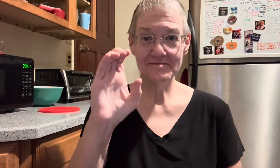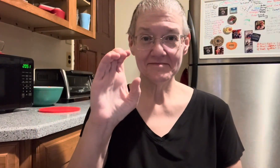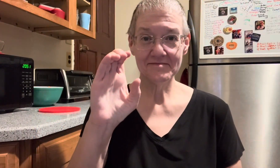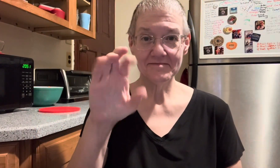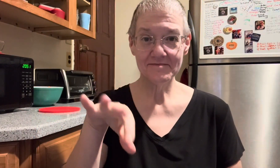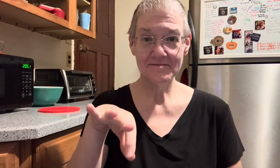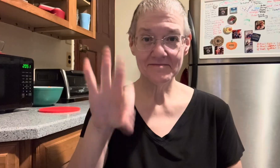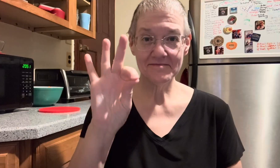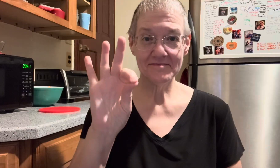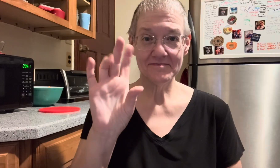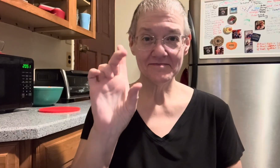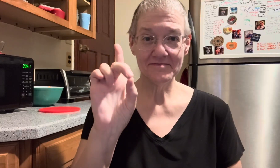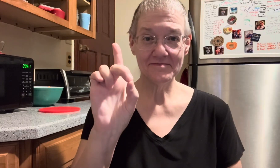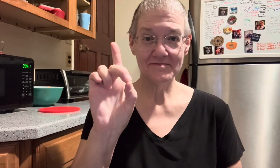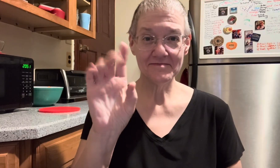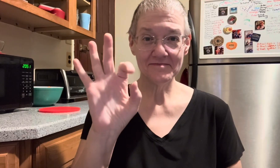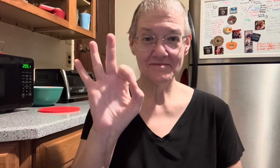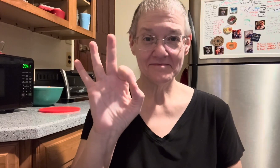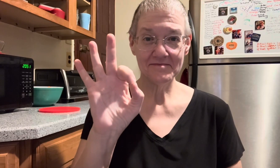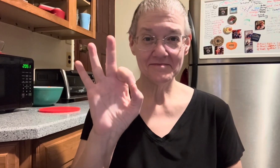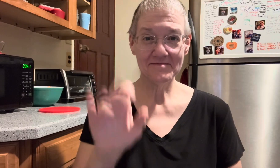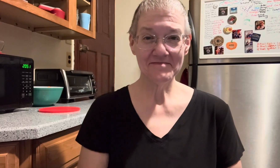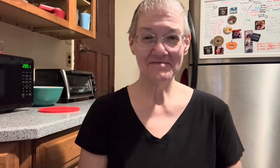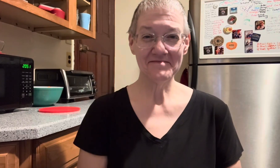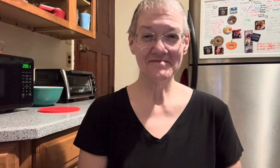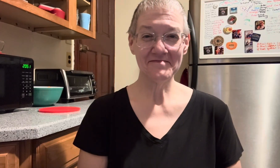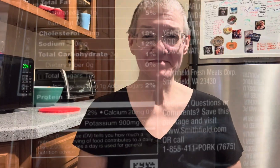Find the total carbs and the dietary fiber.